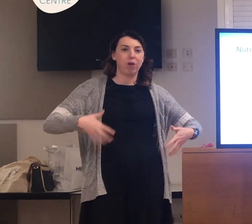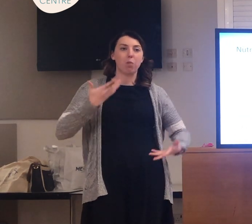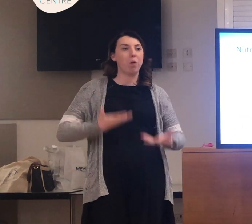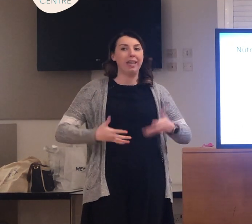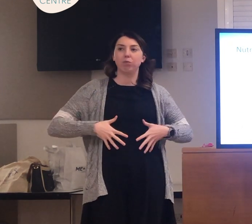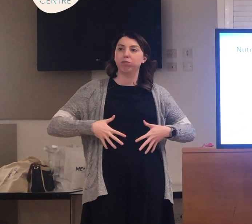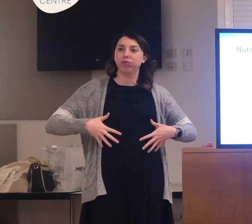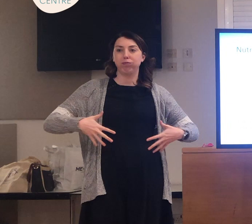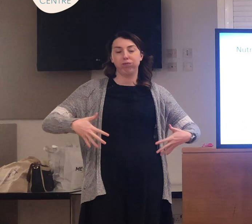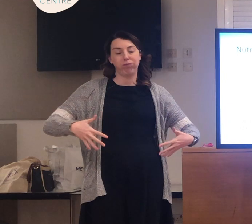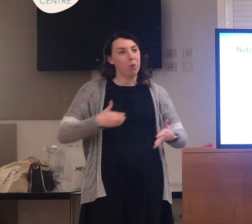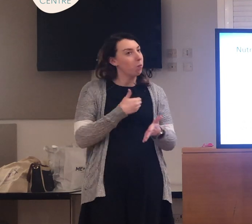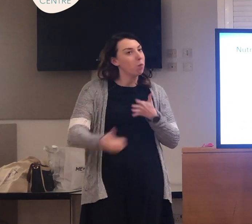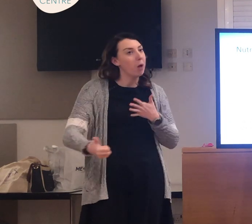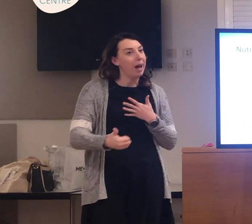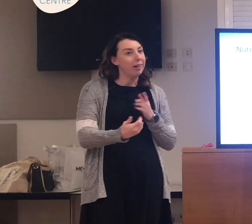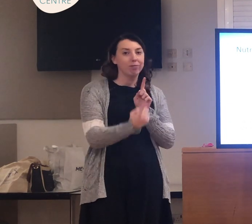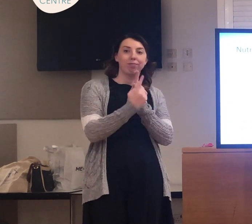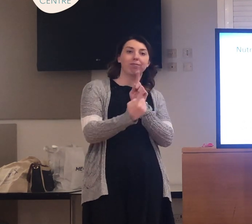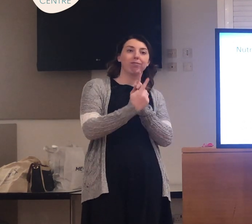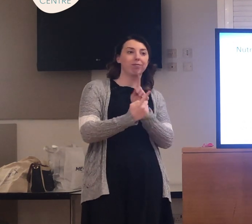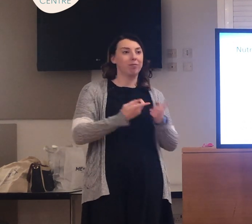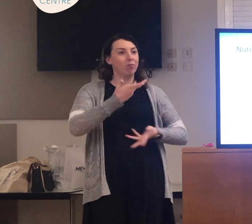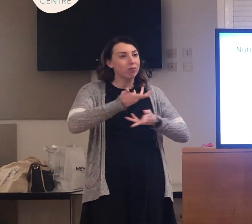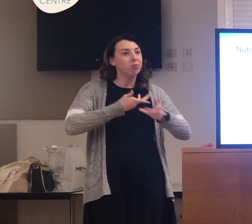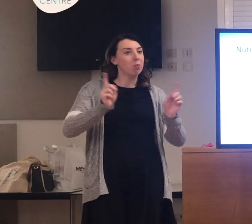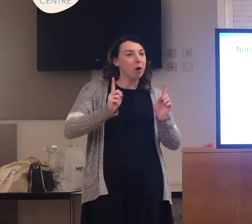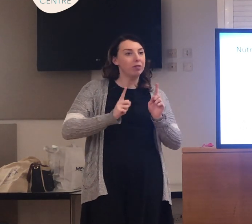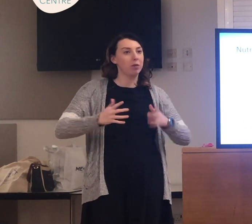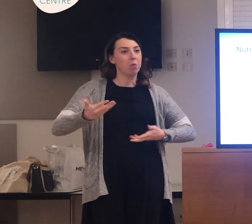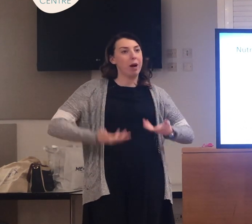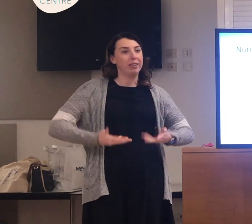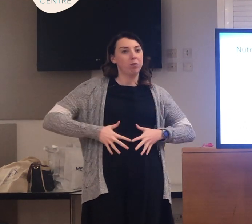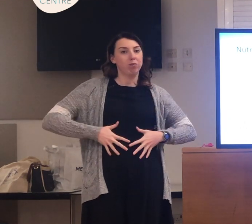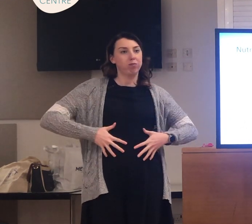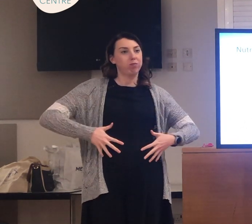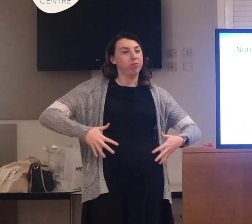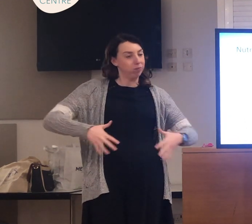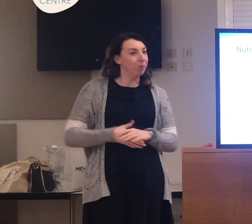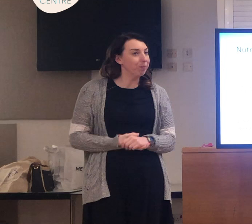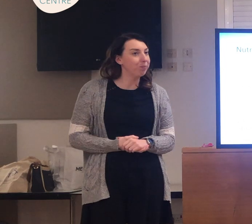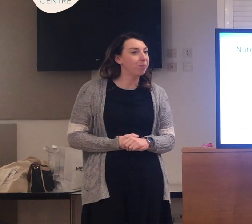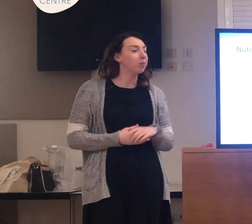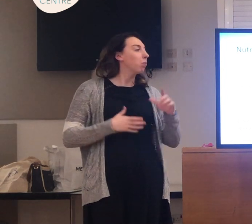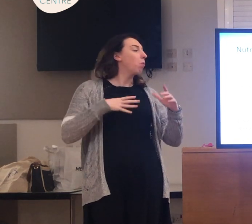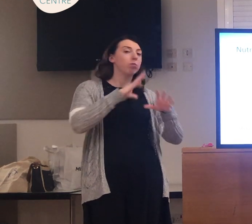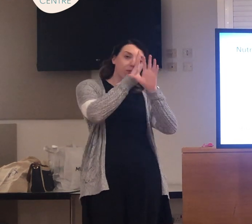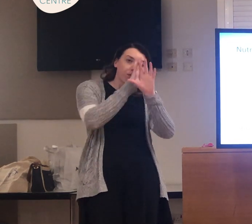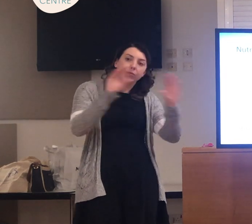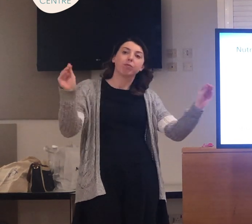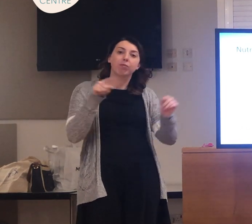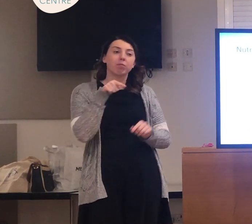And I will help you understand, first of all, why